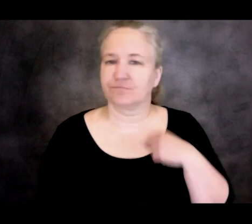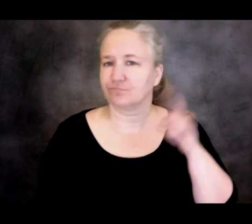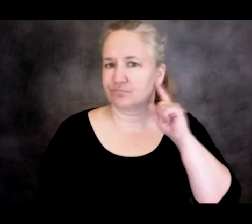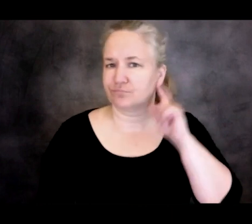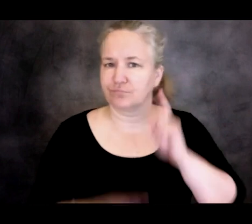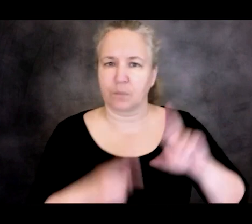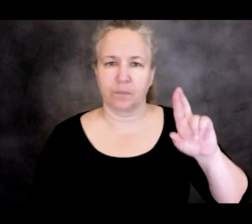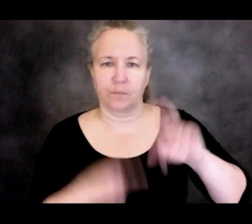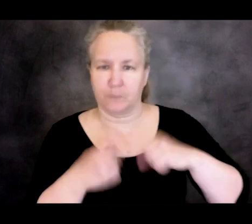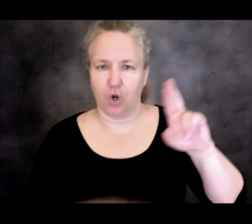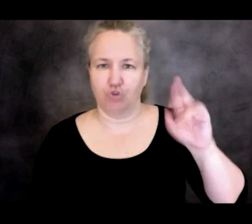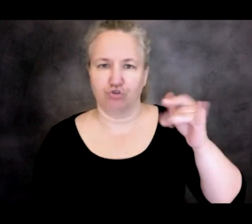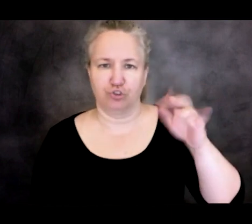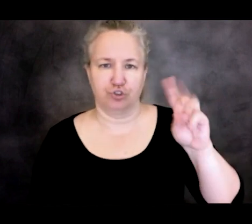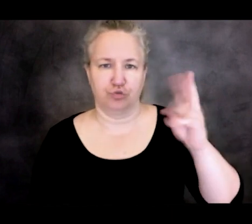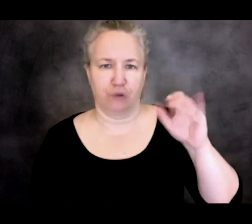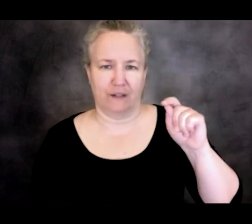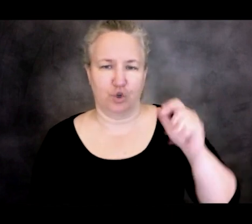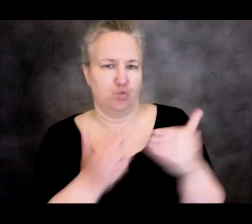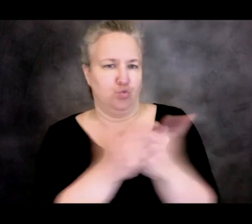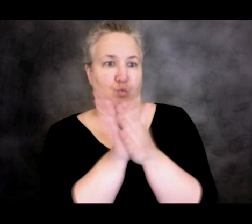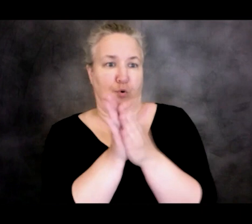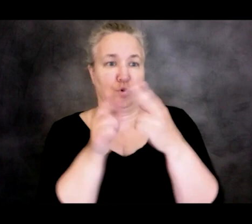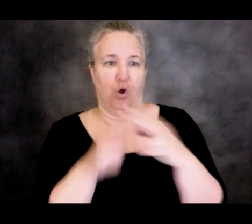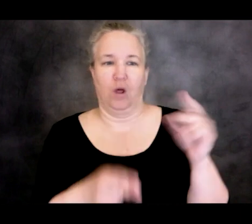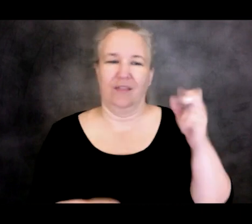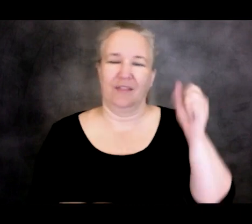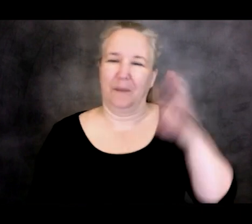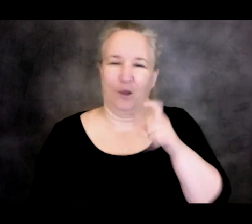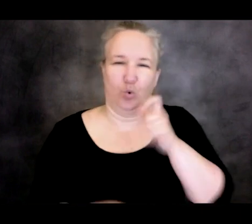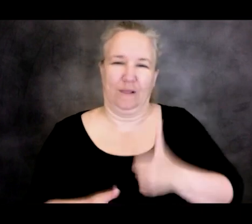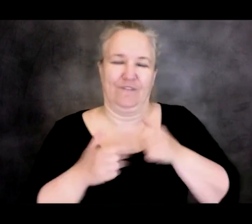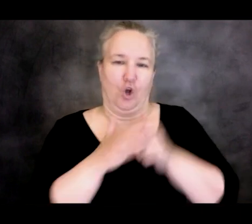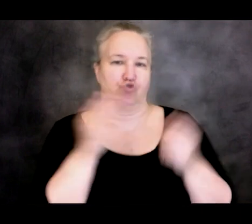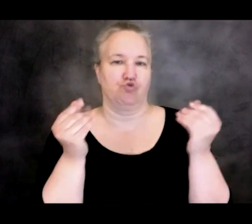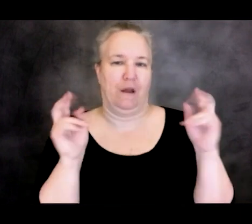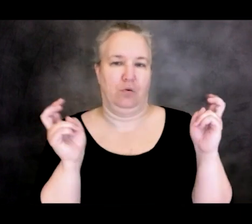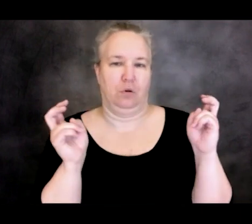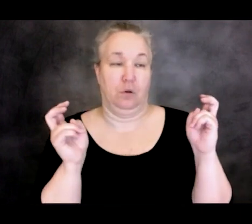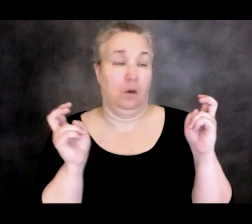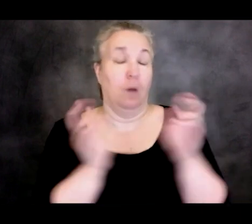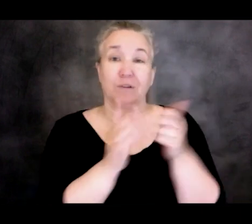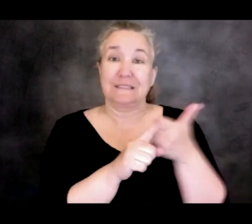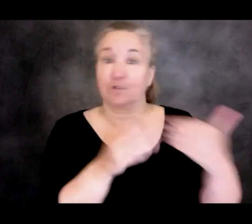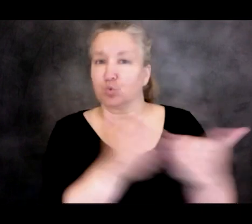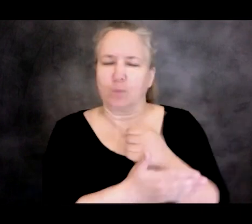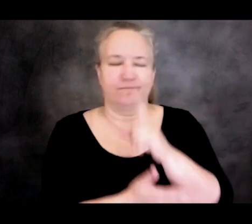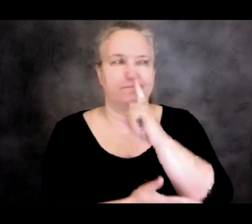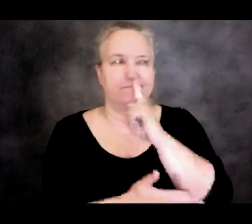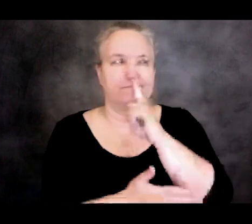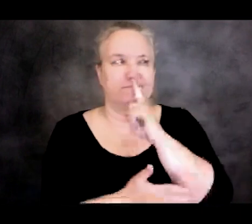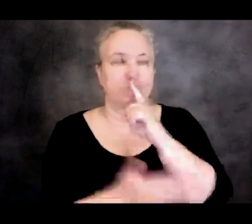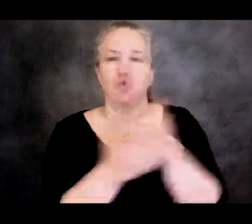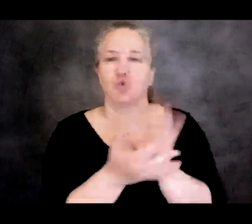Wright's new book, The Man Who Lived Underground, not a new book, but a newly released book, I was